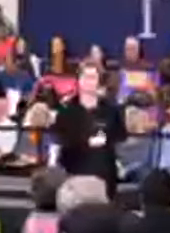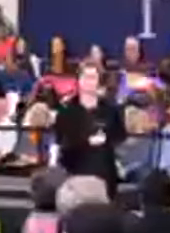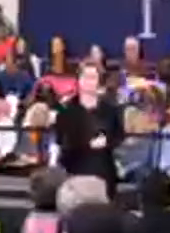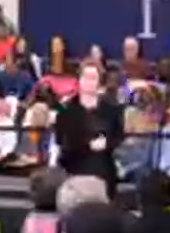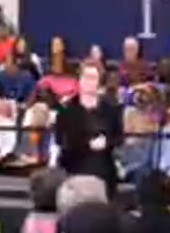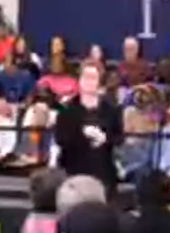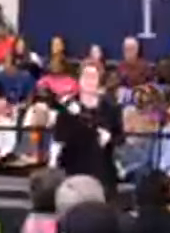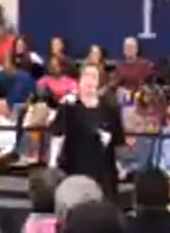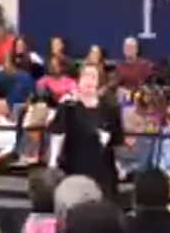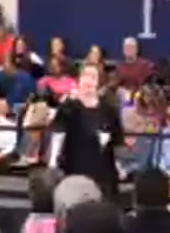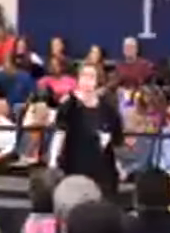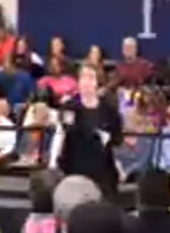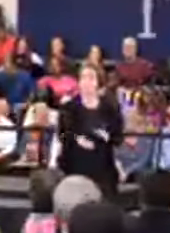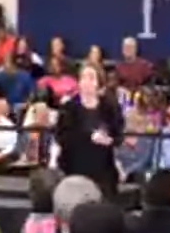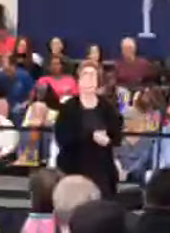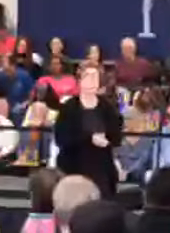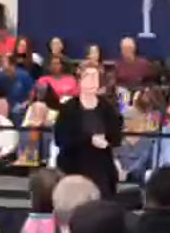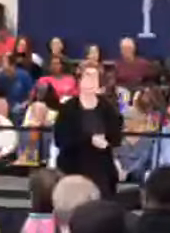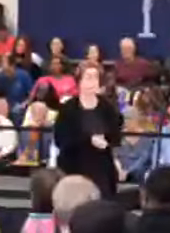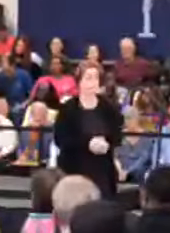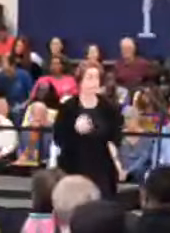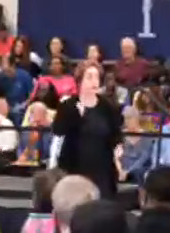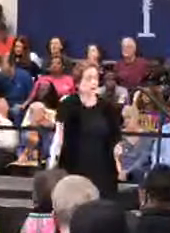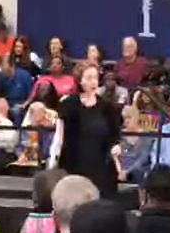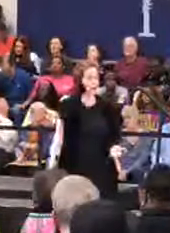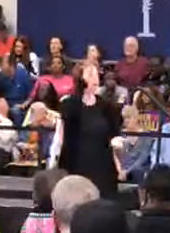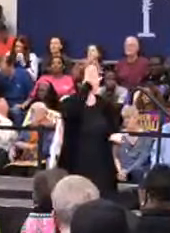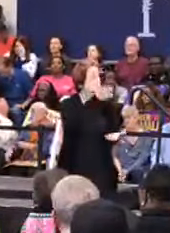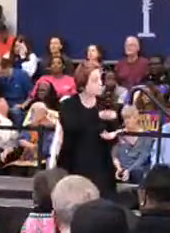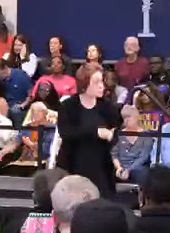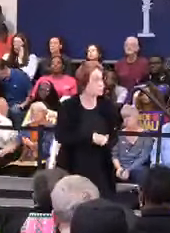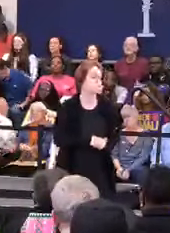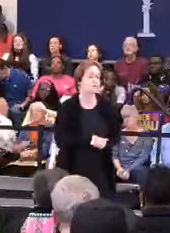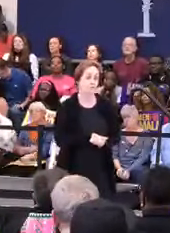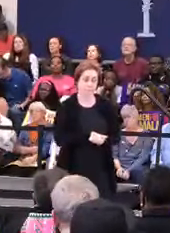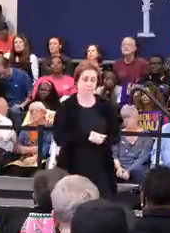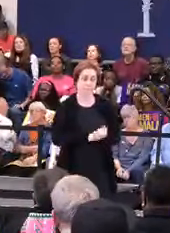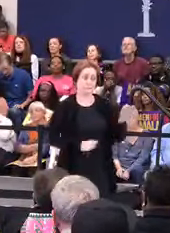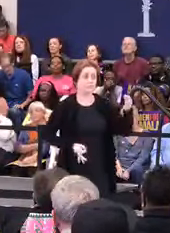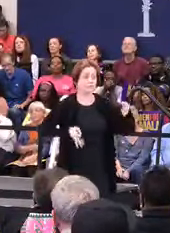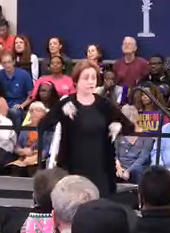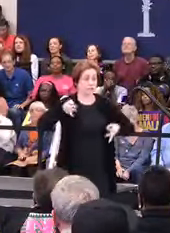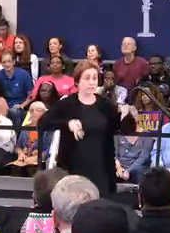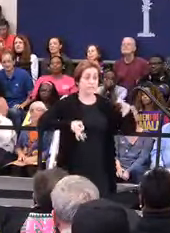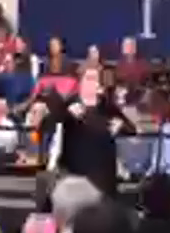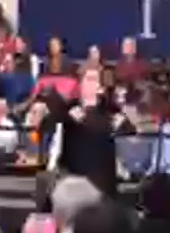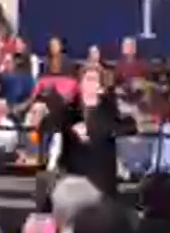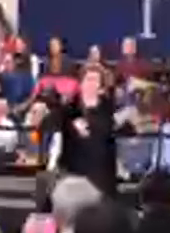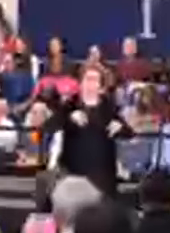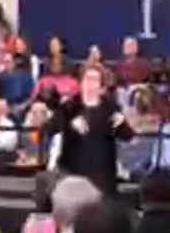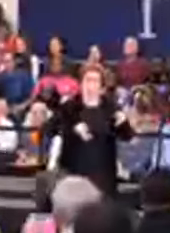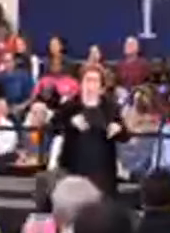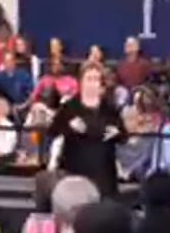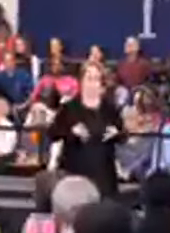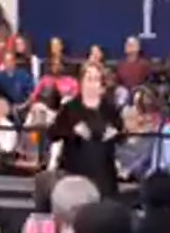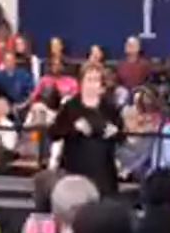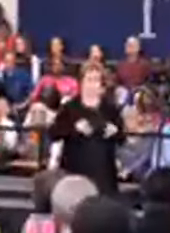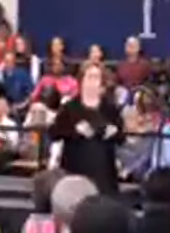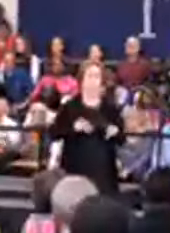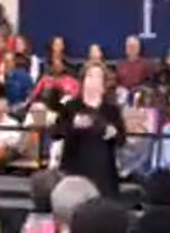And I will tell you, I do believe that justice is on the ballot in